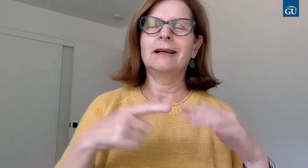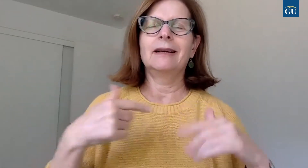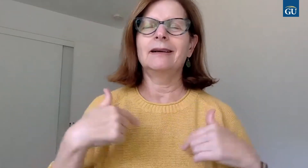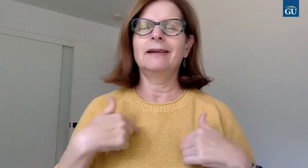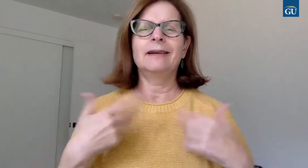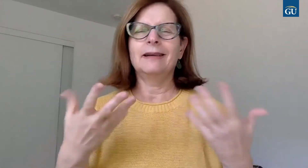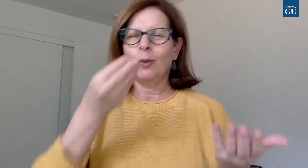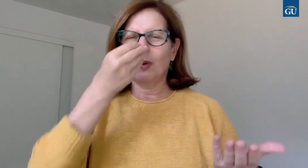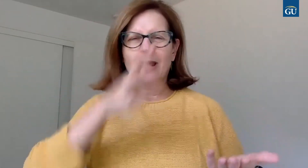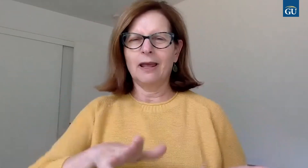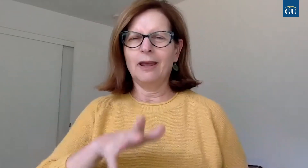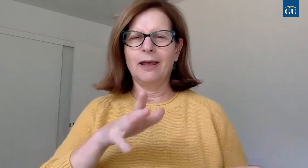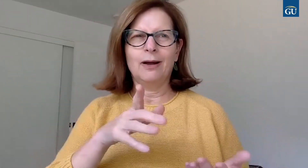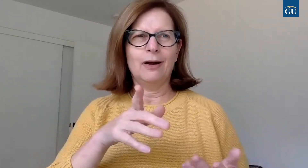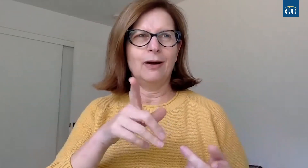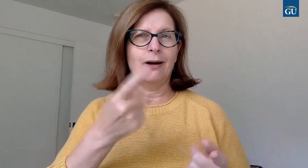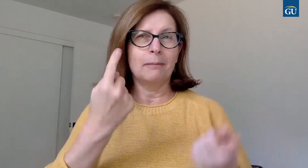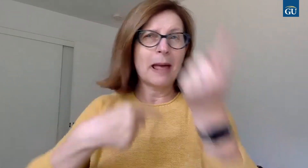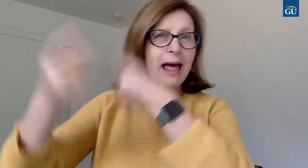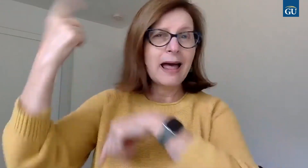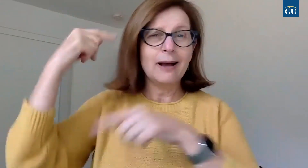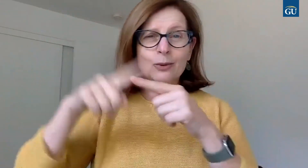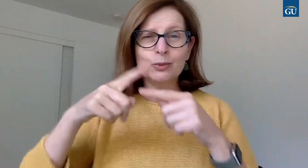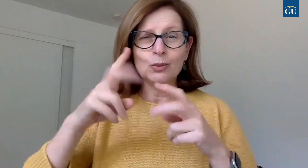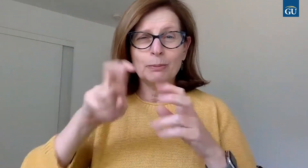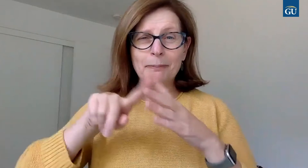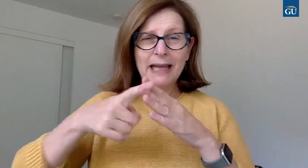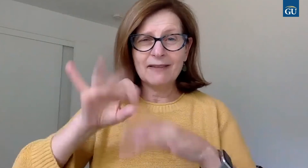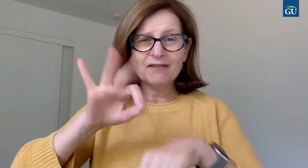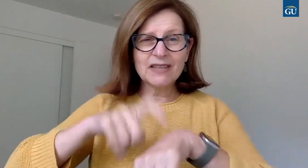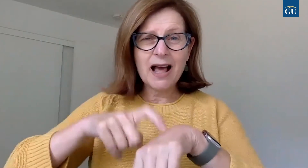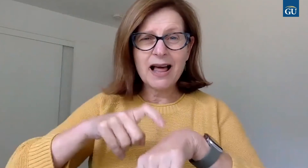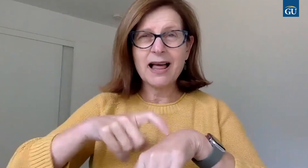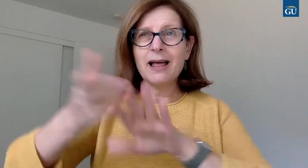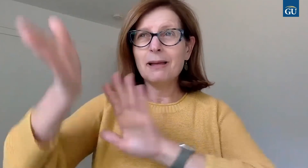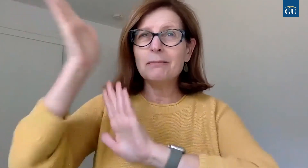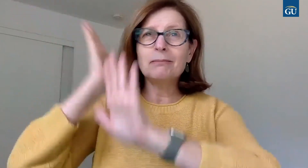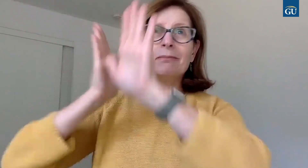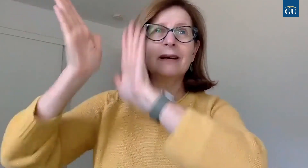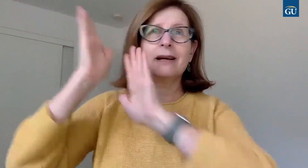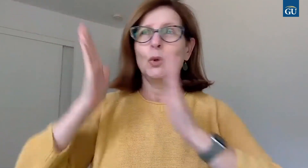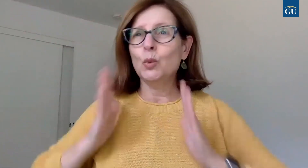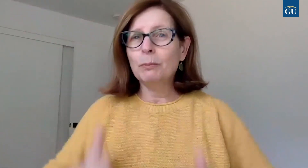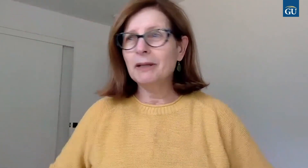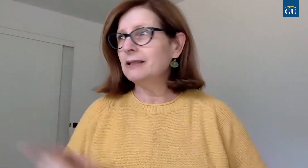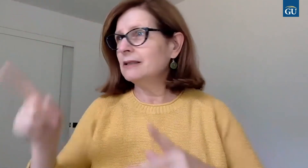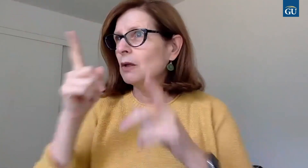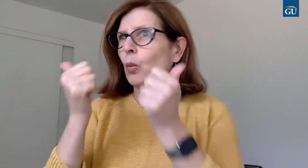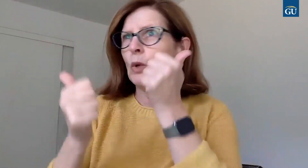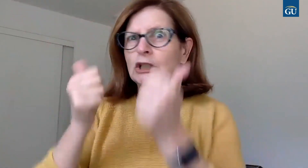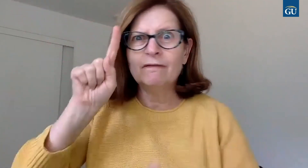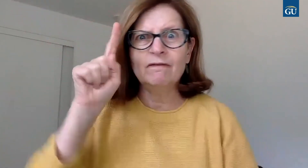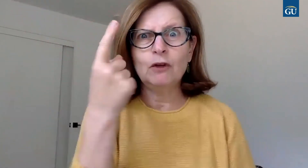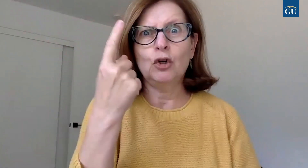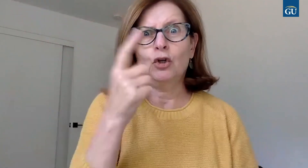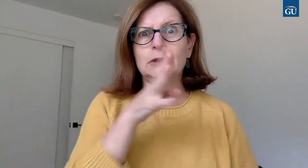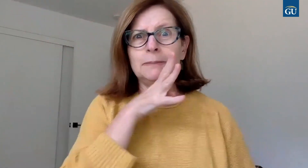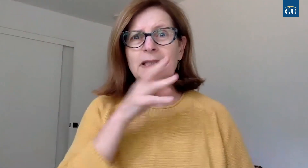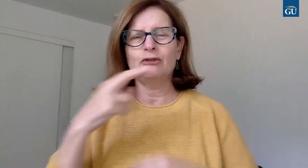So, it's clear spoken languages are more basic. I don't care much about the which was first, spoken languages,